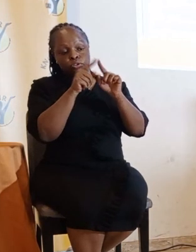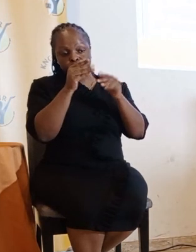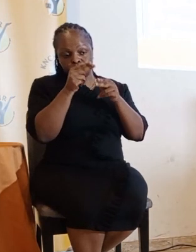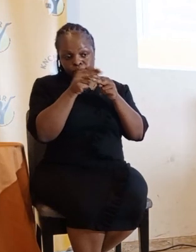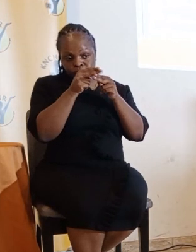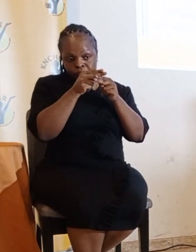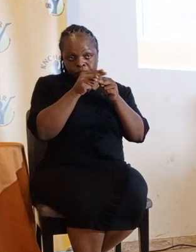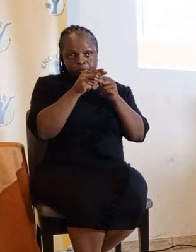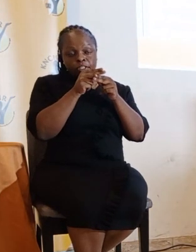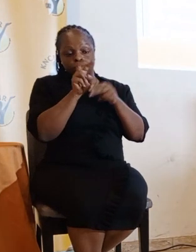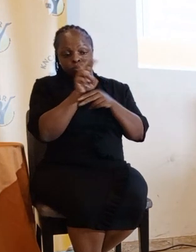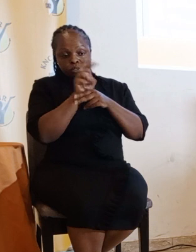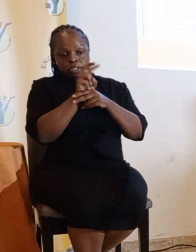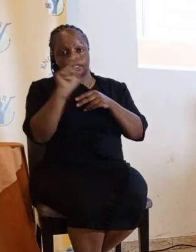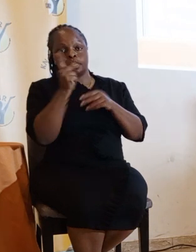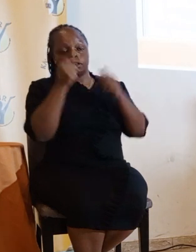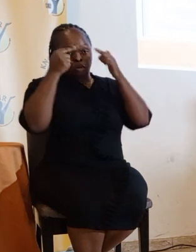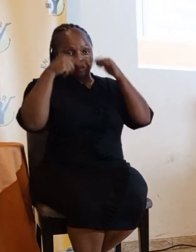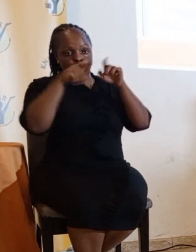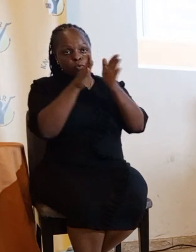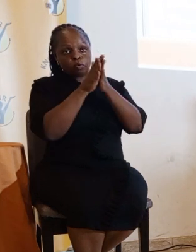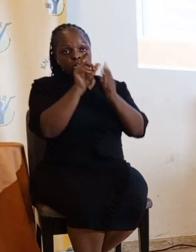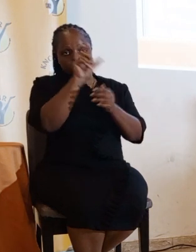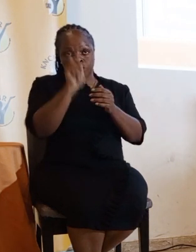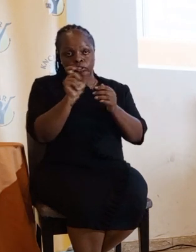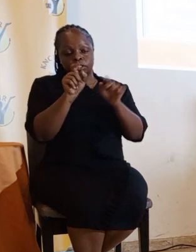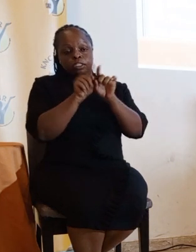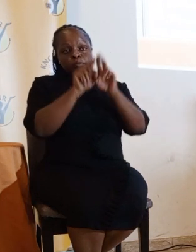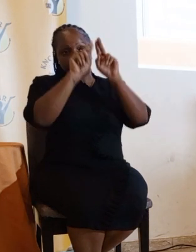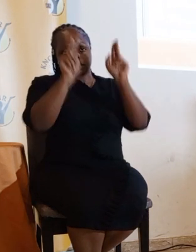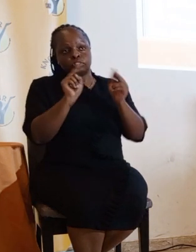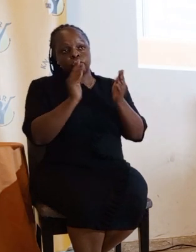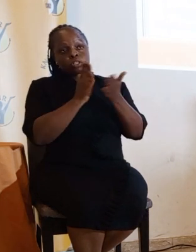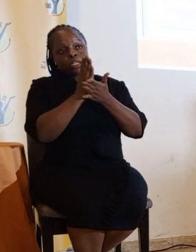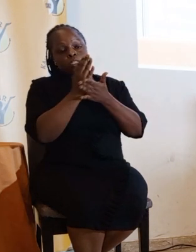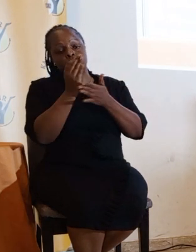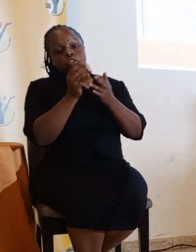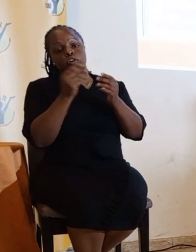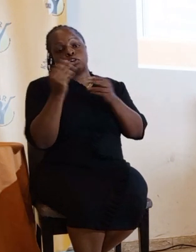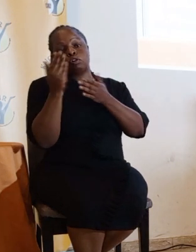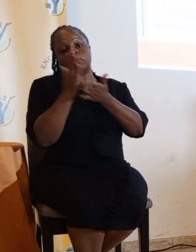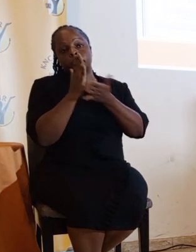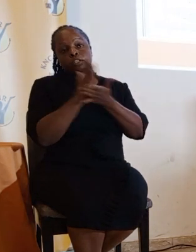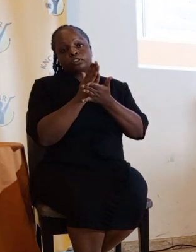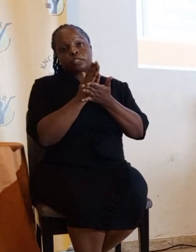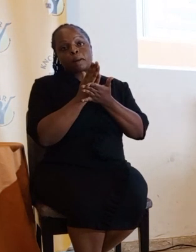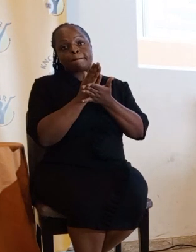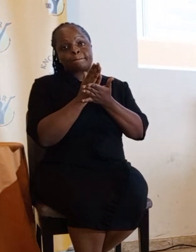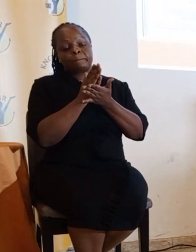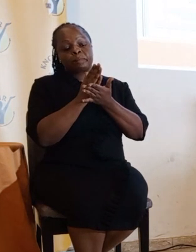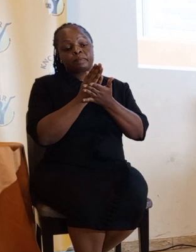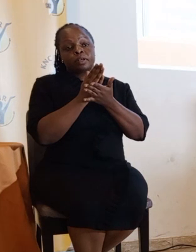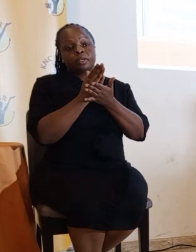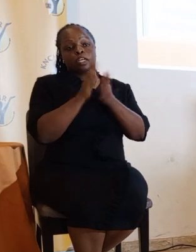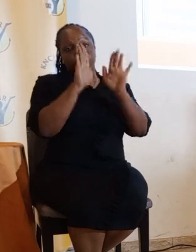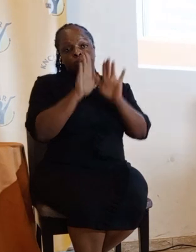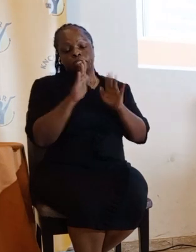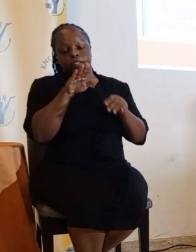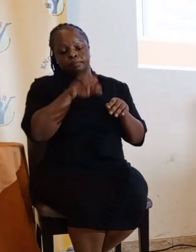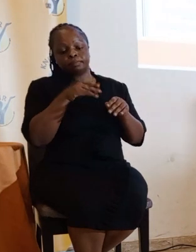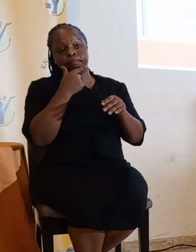monitor Kenya's compliance with regional and international rights obligations. Distinguished ladies